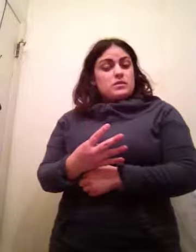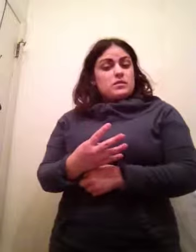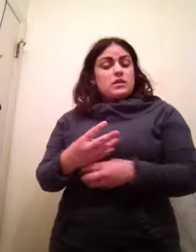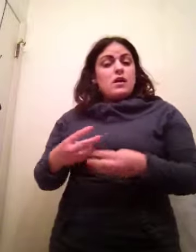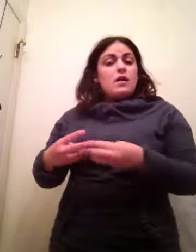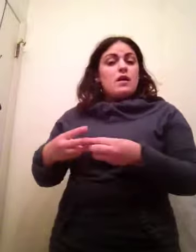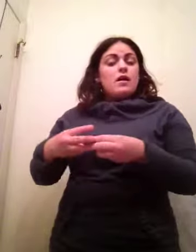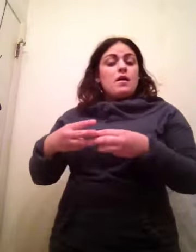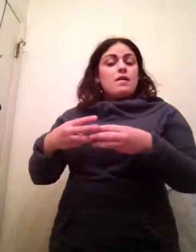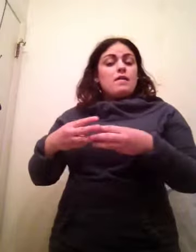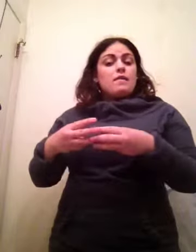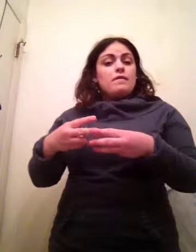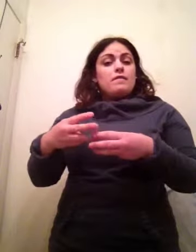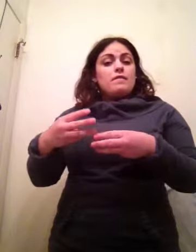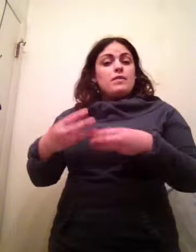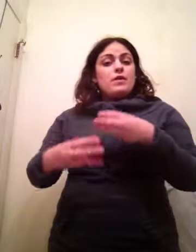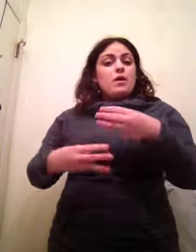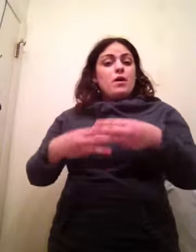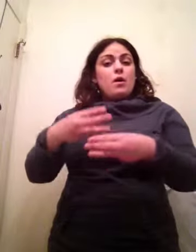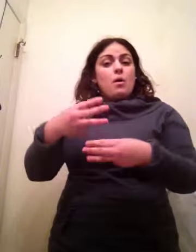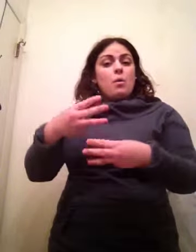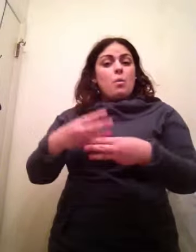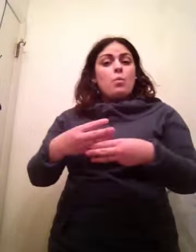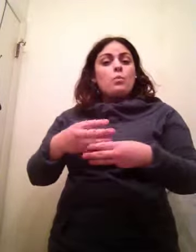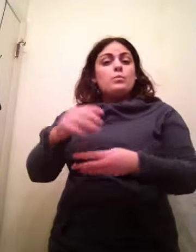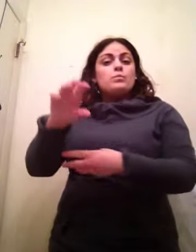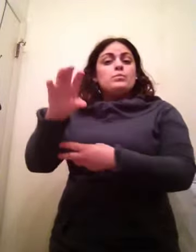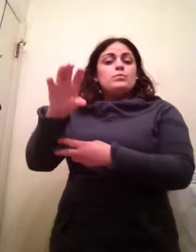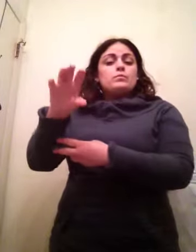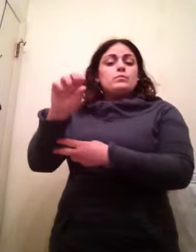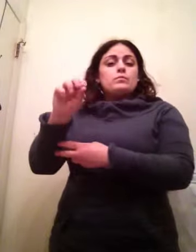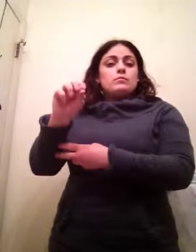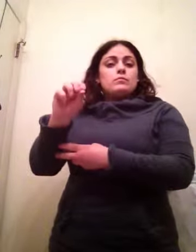What other products did it grow besides cotton?